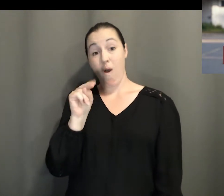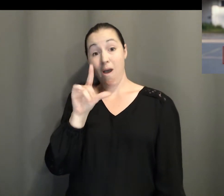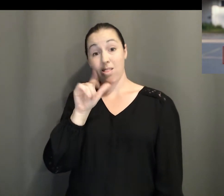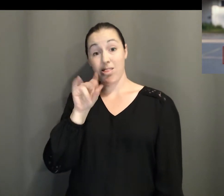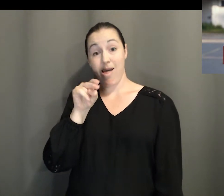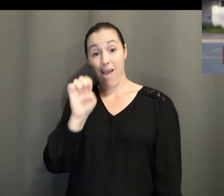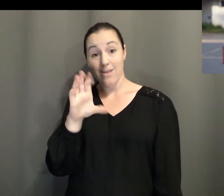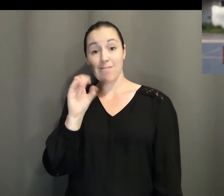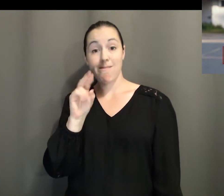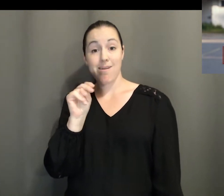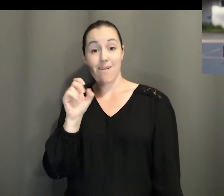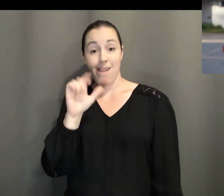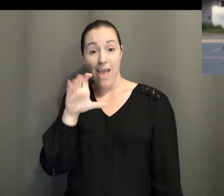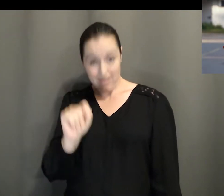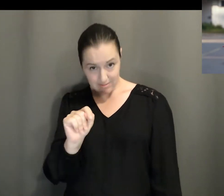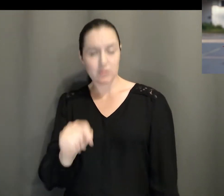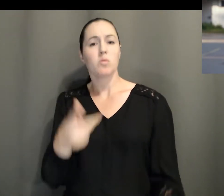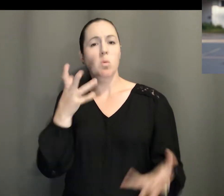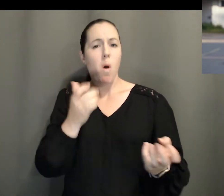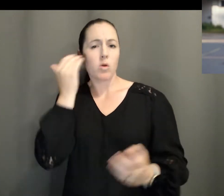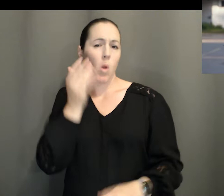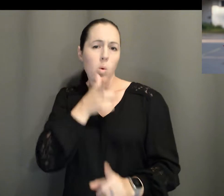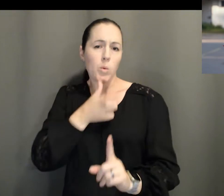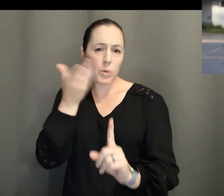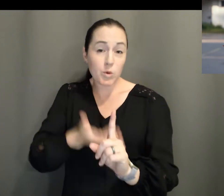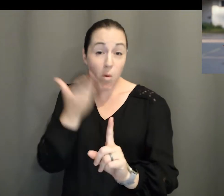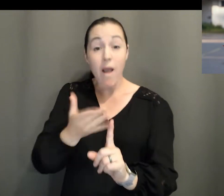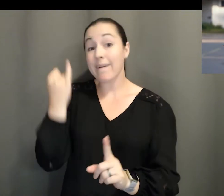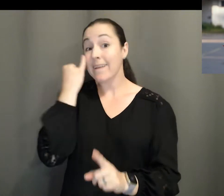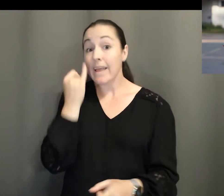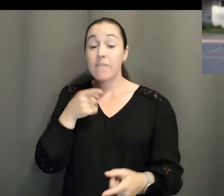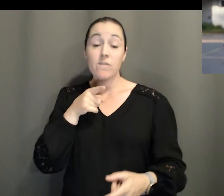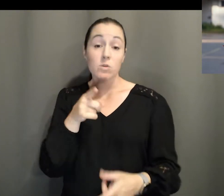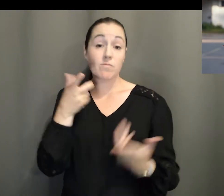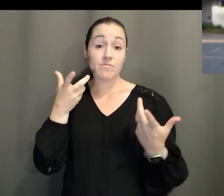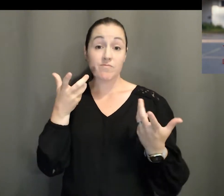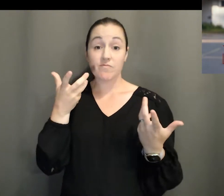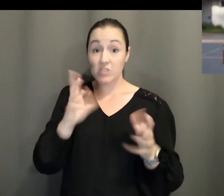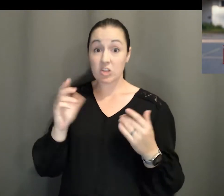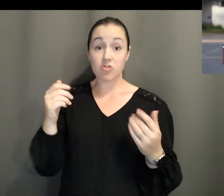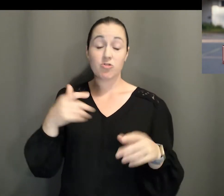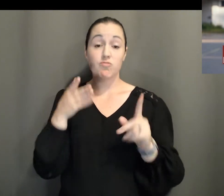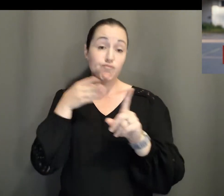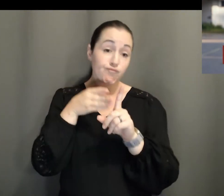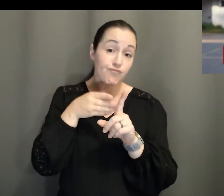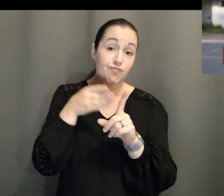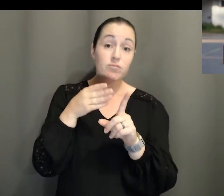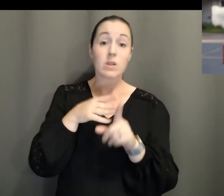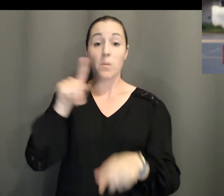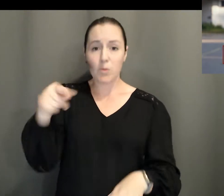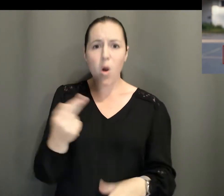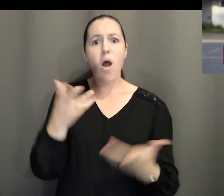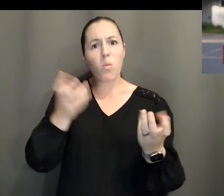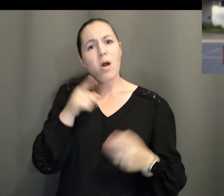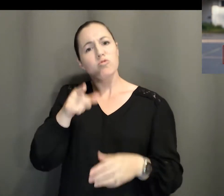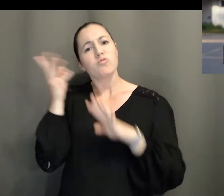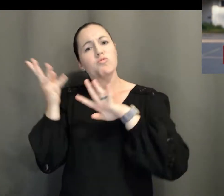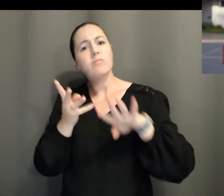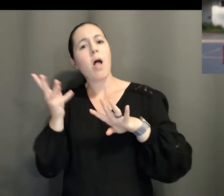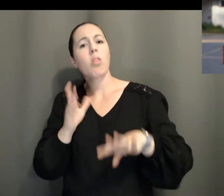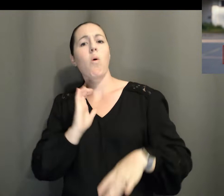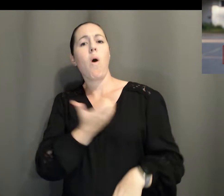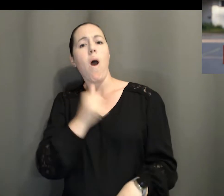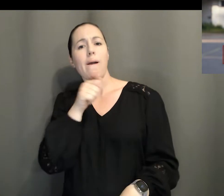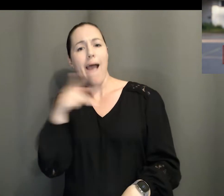pureheart.org/onlineconnect. We want to get to know you. If you are a member or a regular attendee of Pure Heart, make sure you have the Pure Heart app downloaded on your smartphone so you can